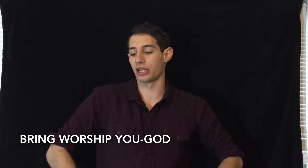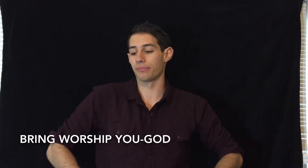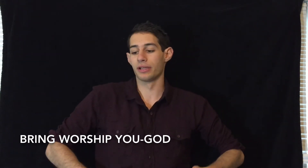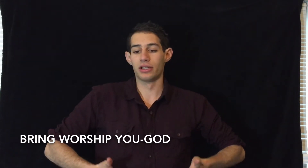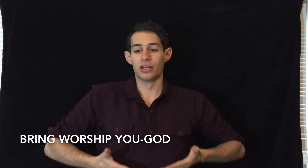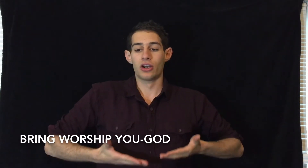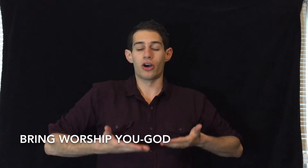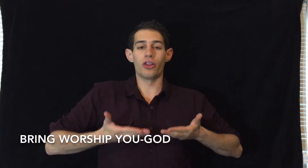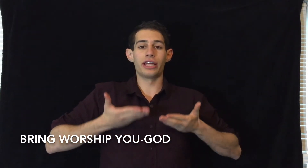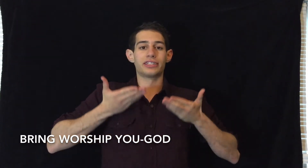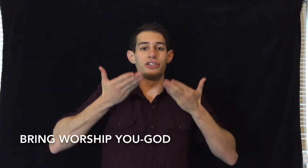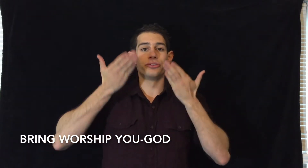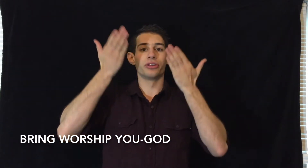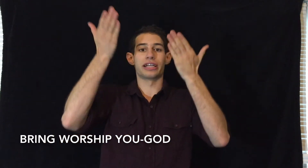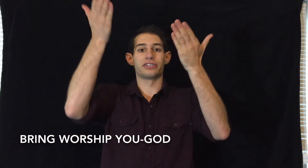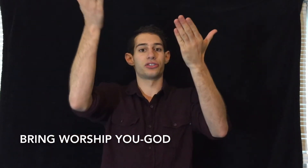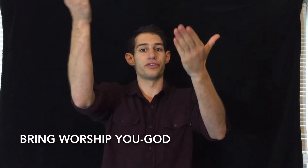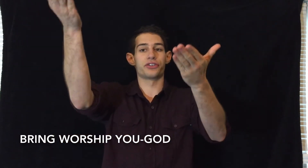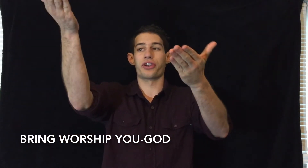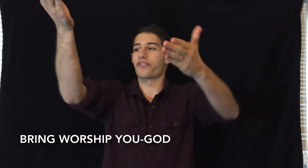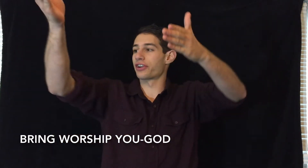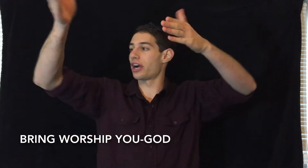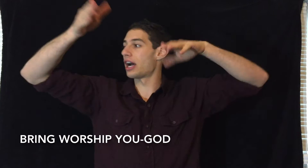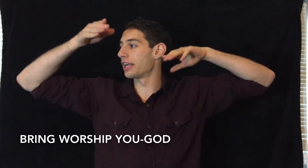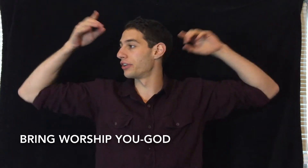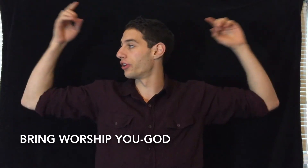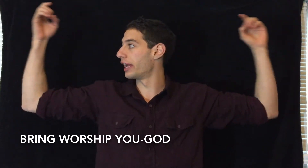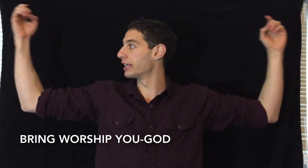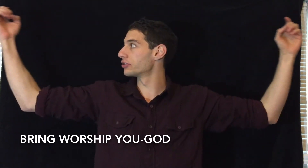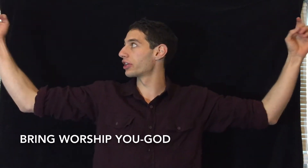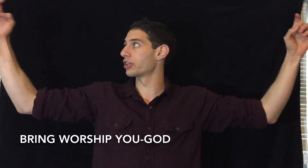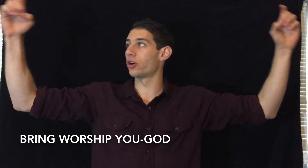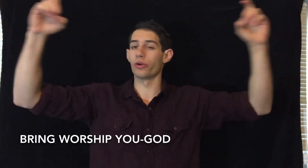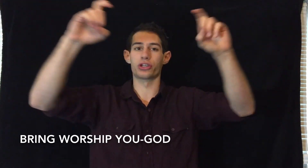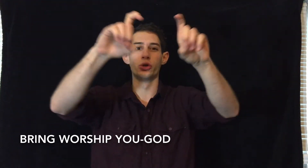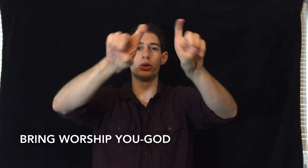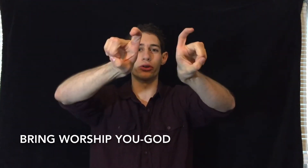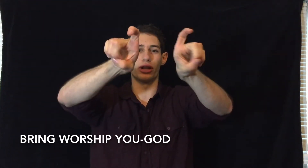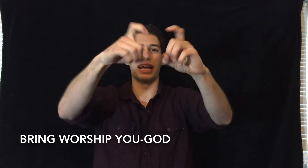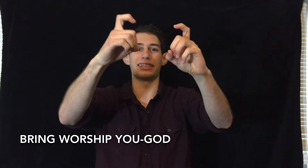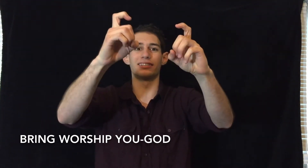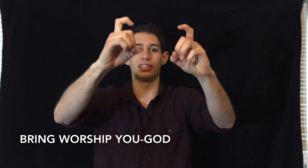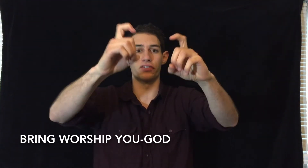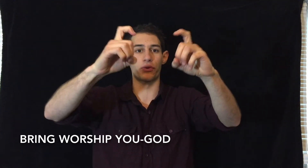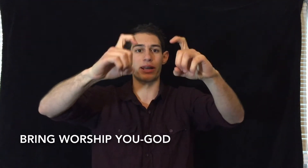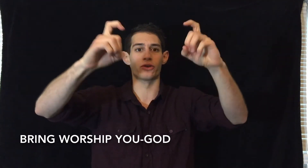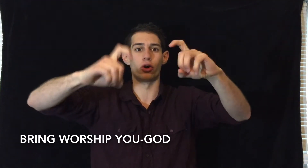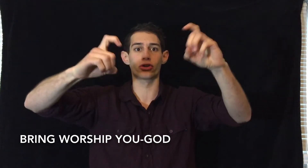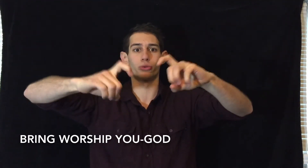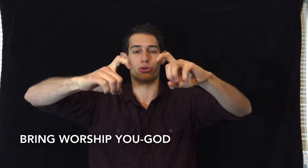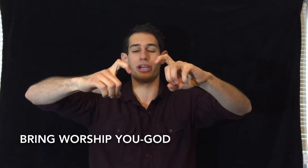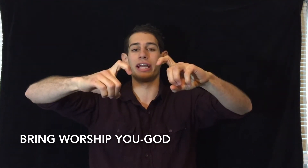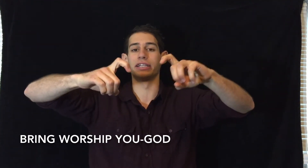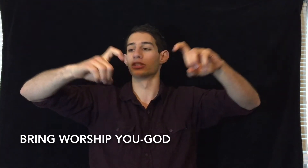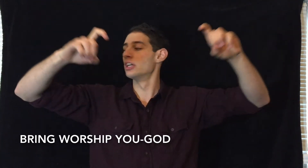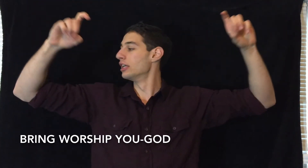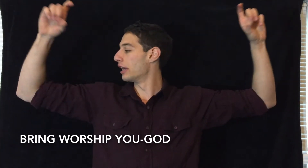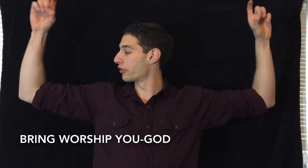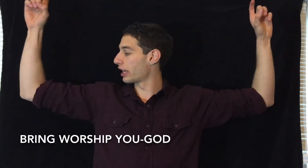up all that's in you in like a serving tray for God. And your hands are going to go with 2 little X's as if you're making hooks with your hands. And they're going